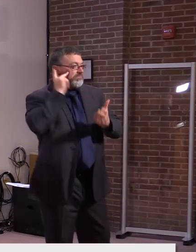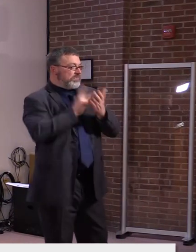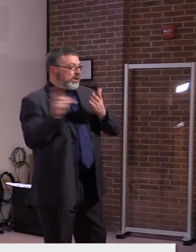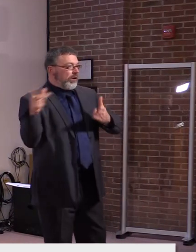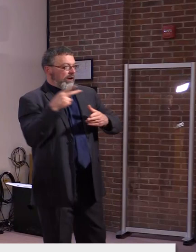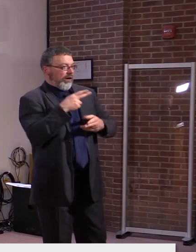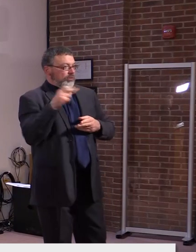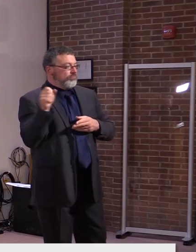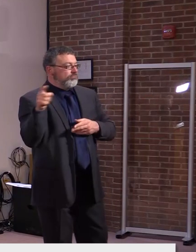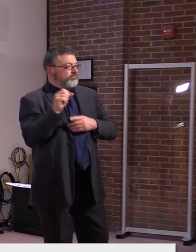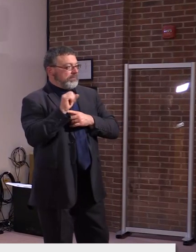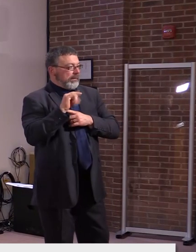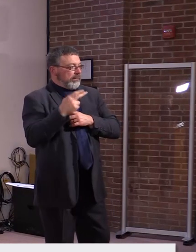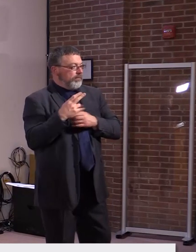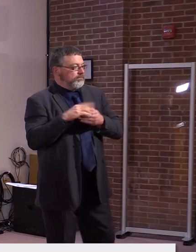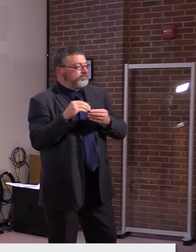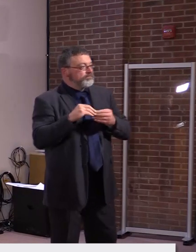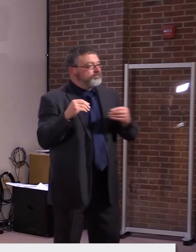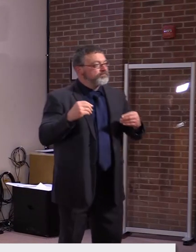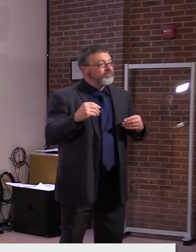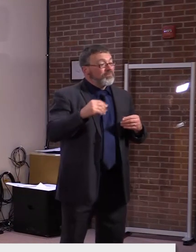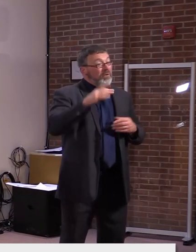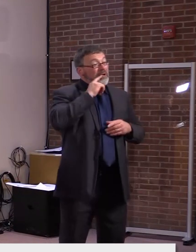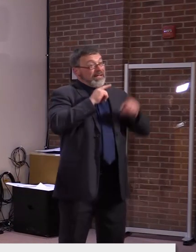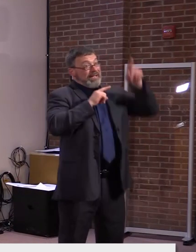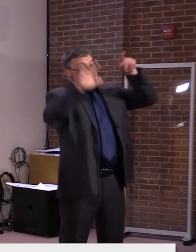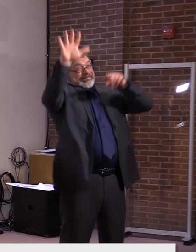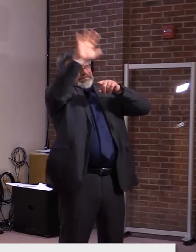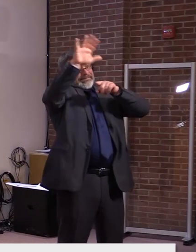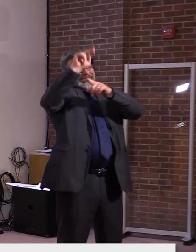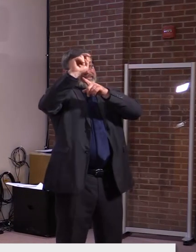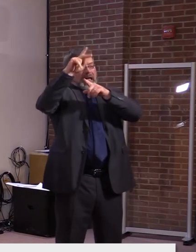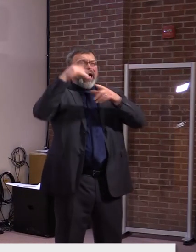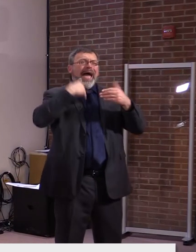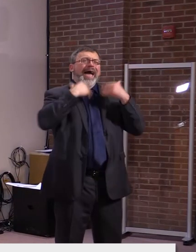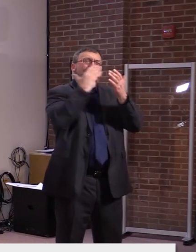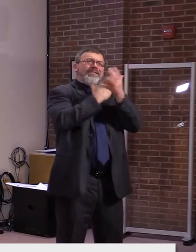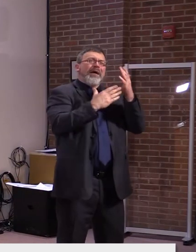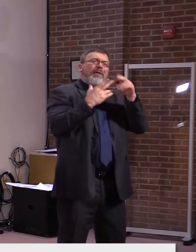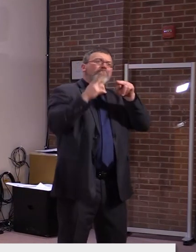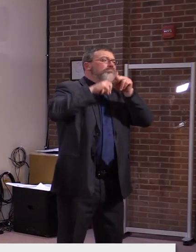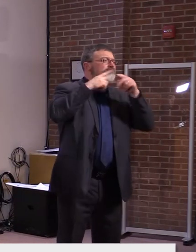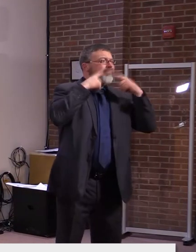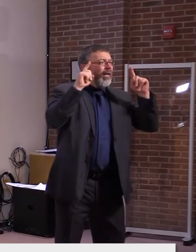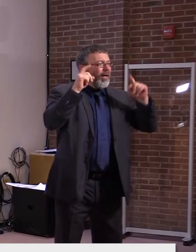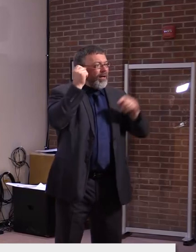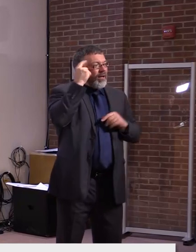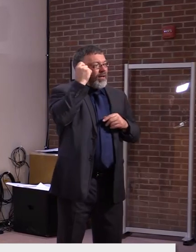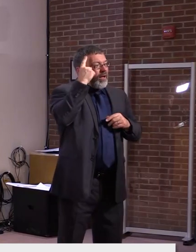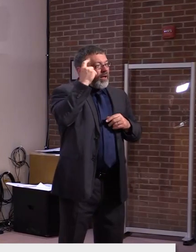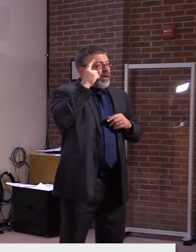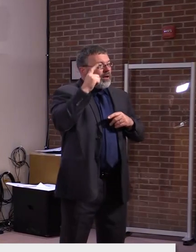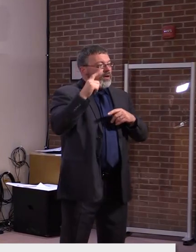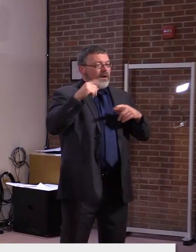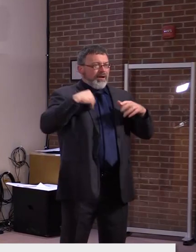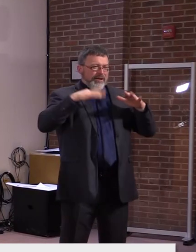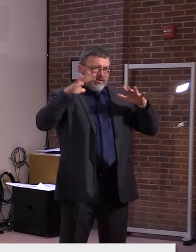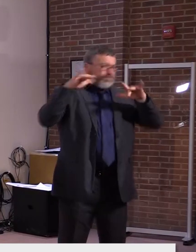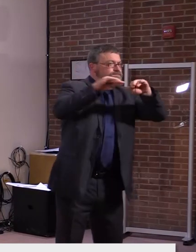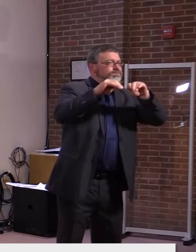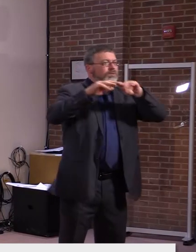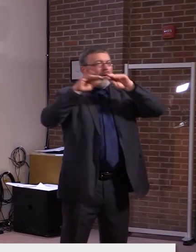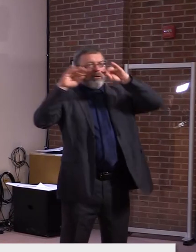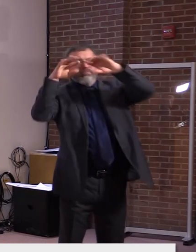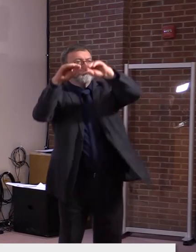Calvin, we had some success in the Northeast Kingdom with barnstorming, so I think you're going to see a lot more of the barnstorming over the next few weeks